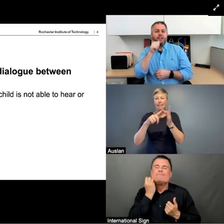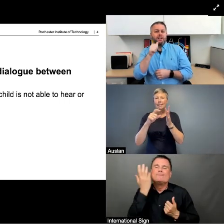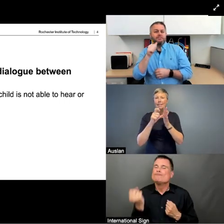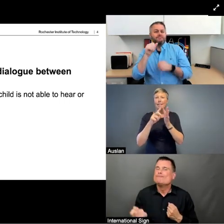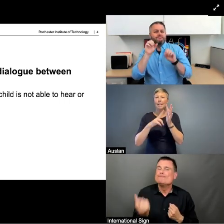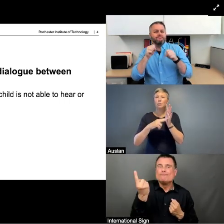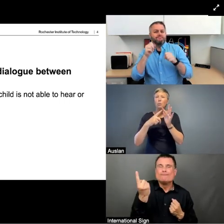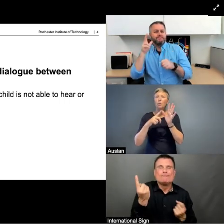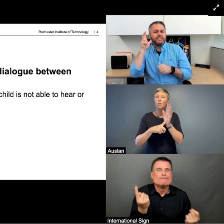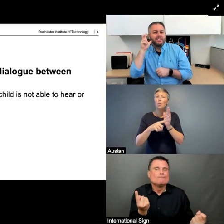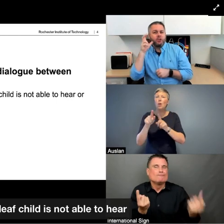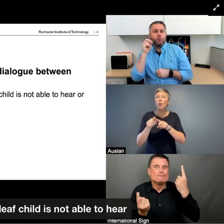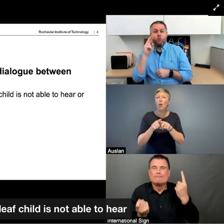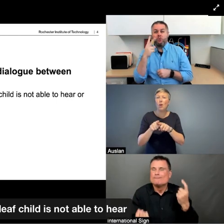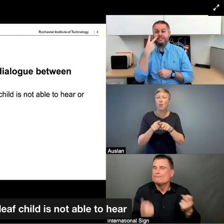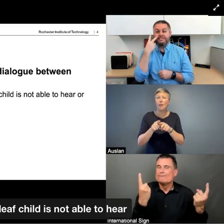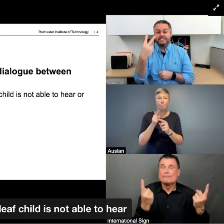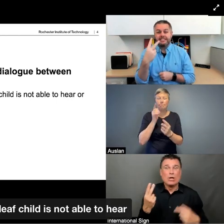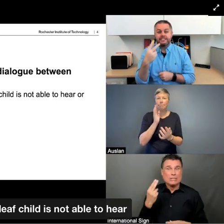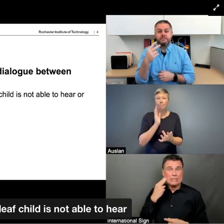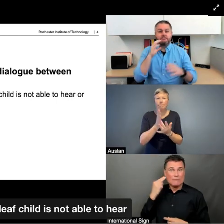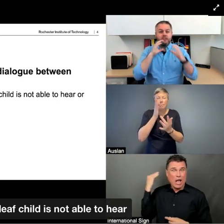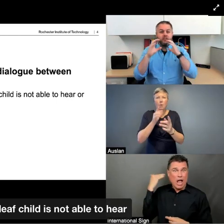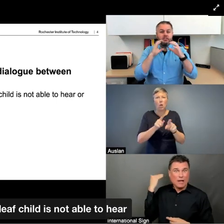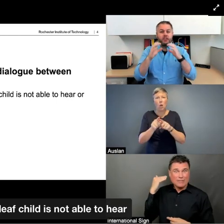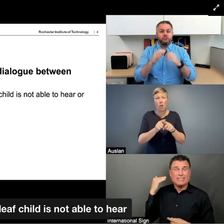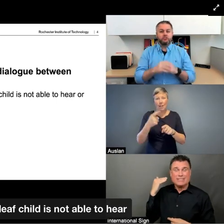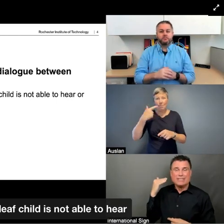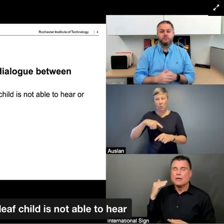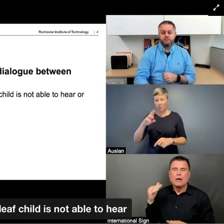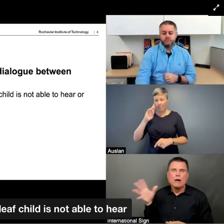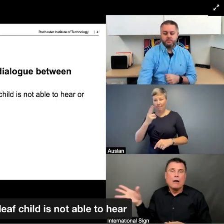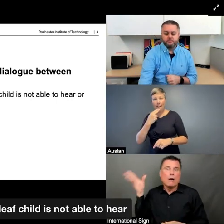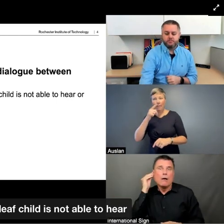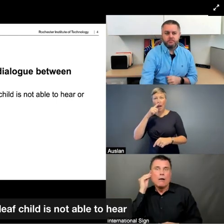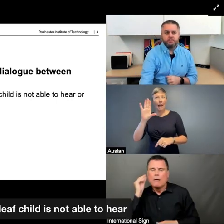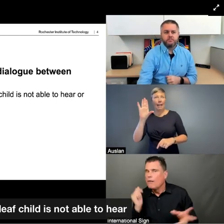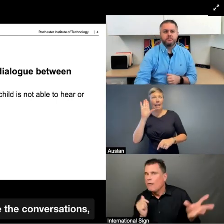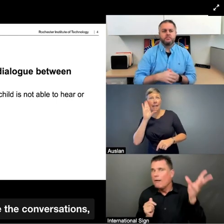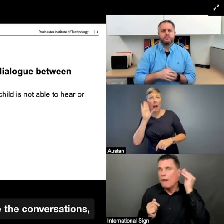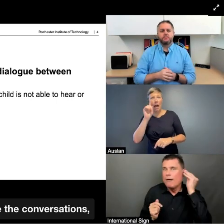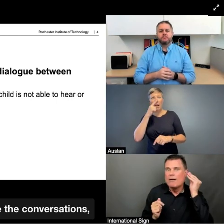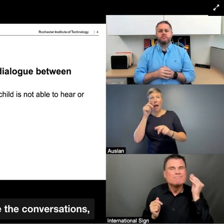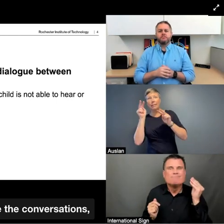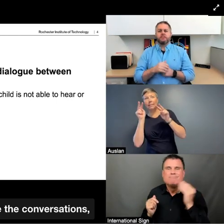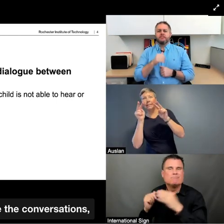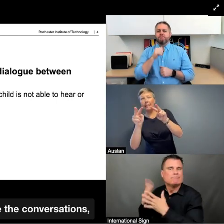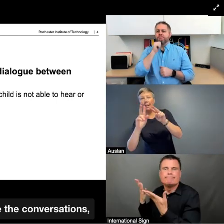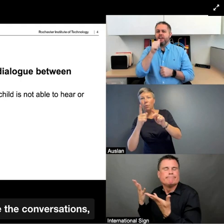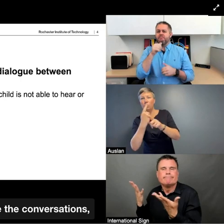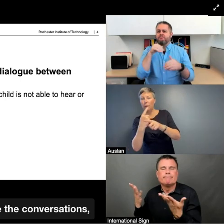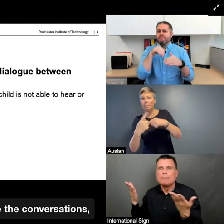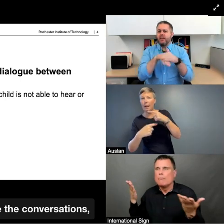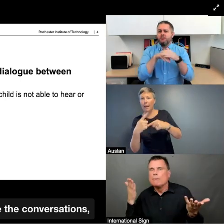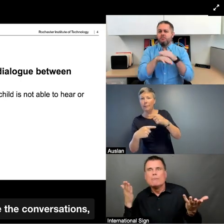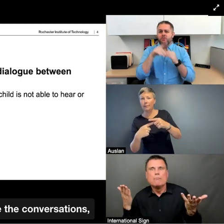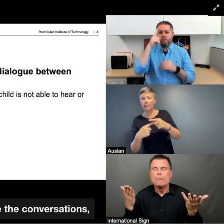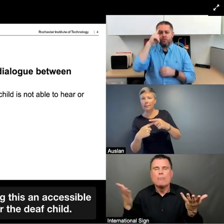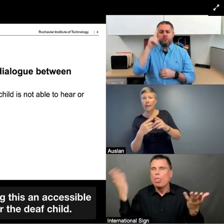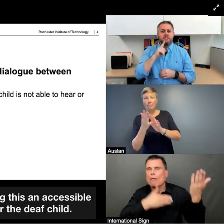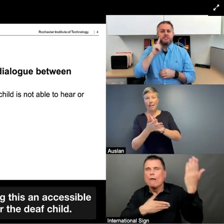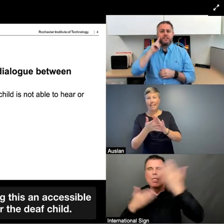learning, whereas the deaf child is not able to hear or see the